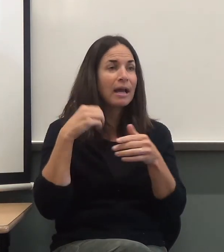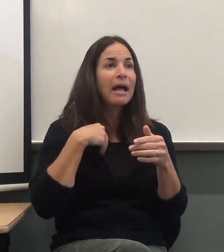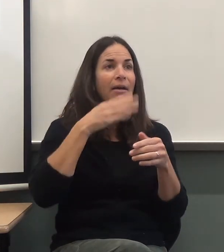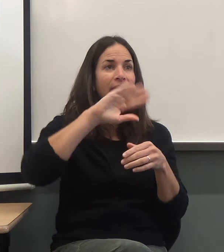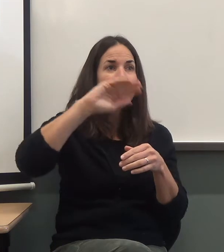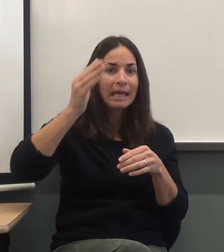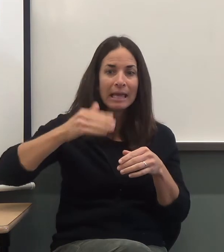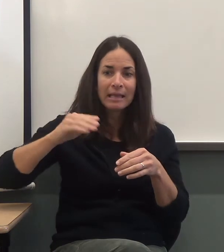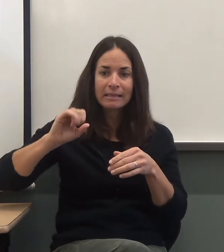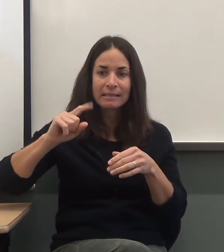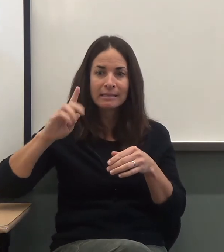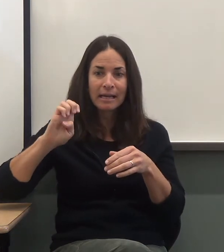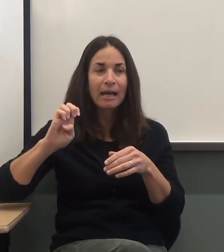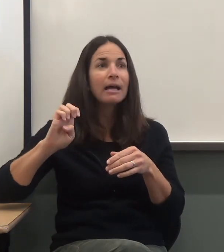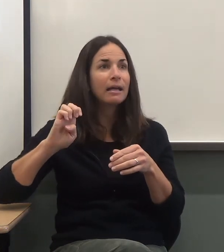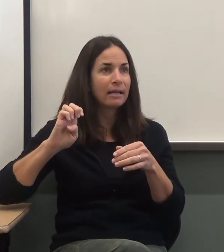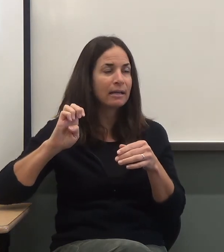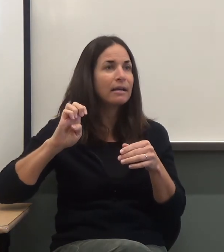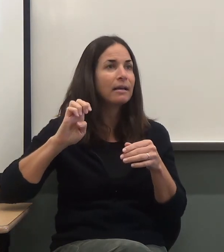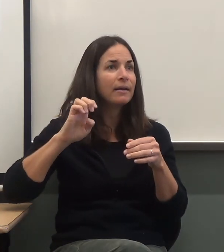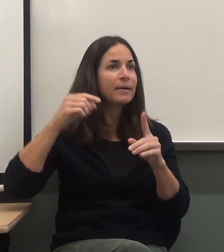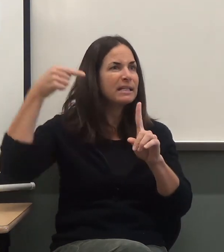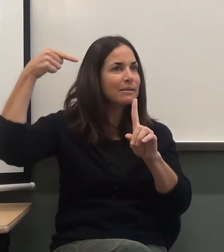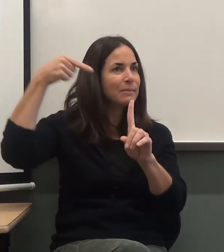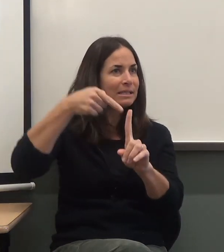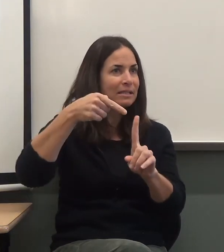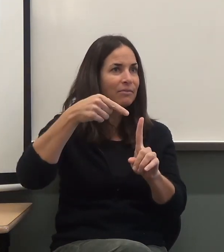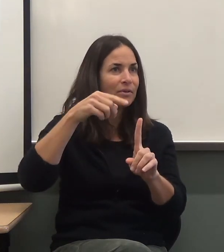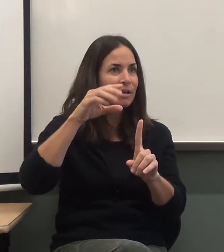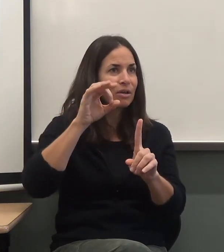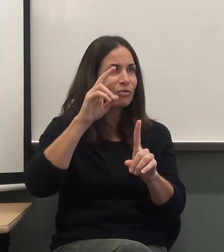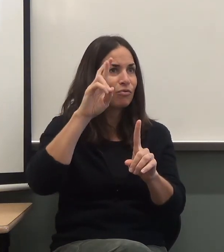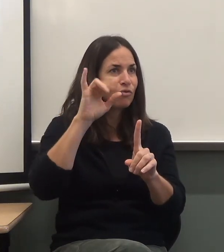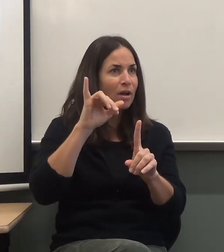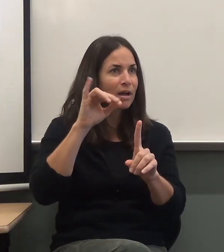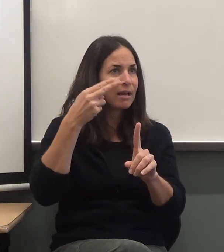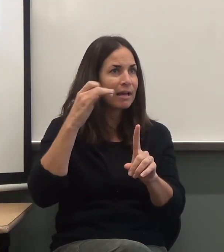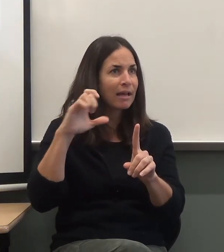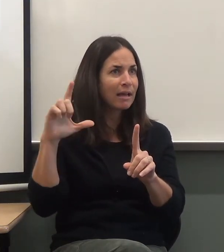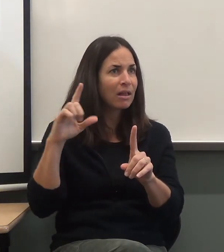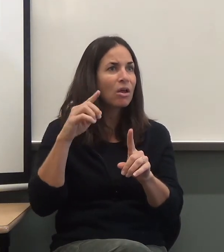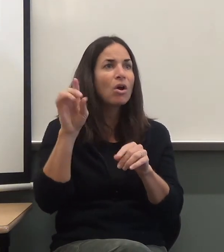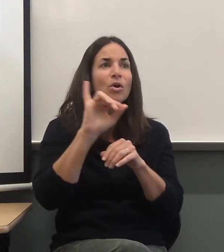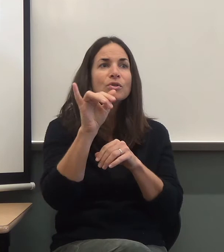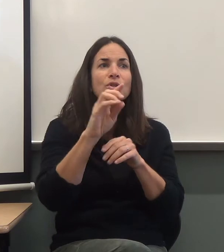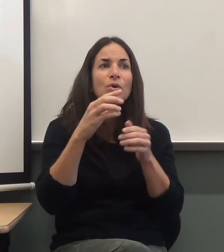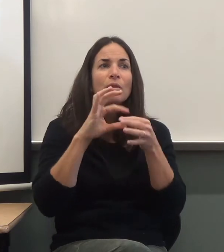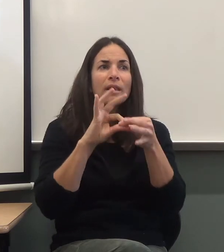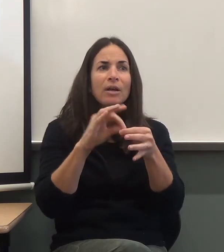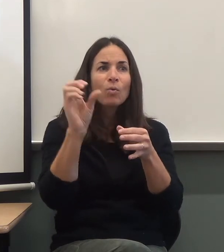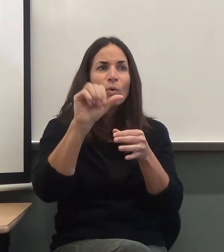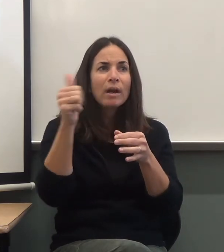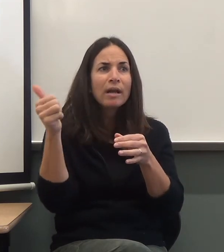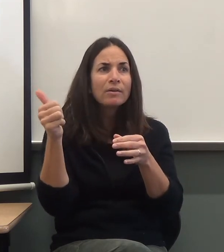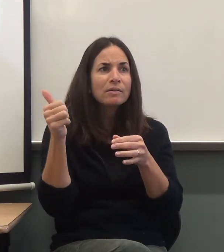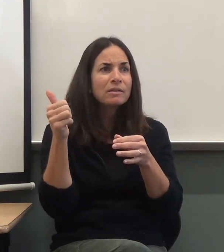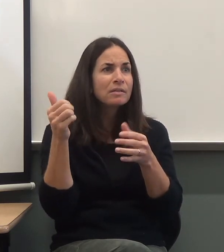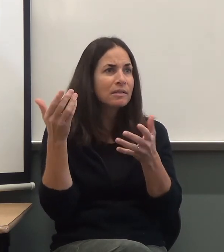more specifically Fry Hill, but I also link something else. Wash and destroy. That's right. These